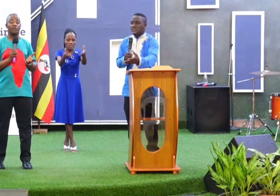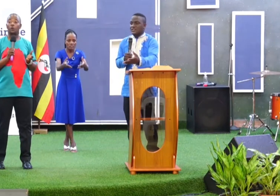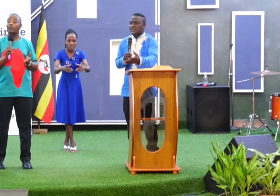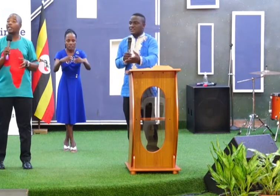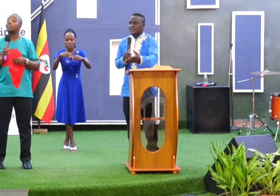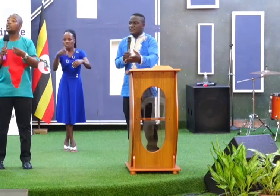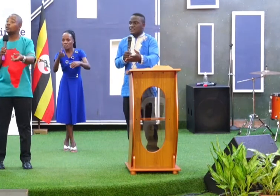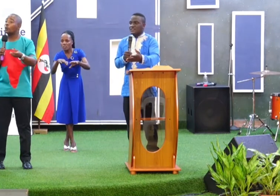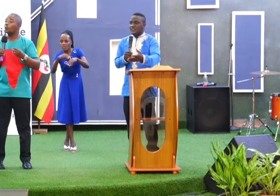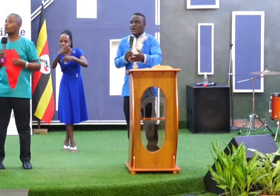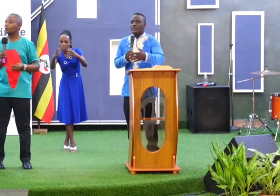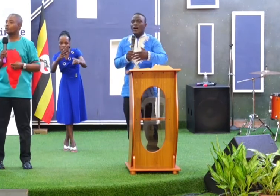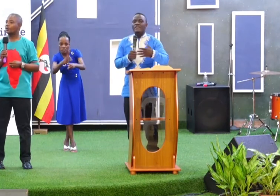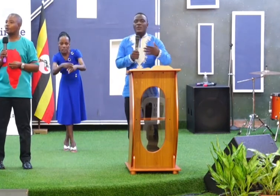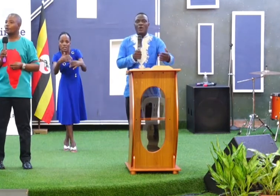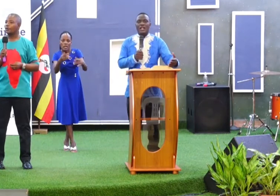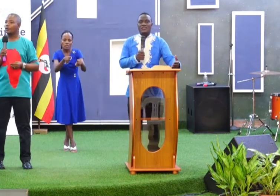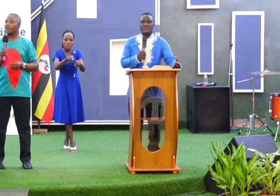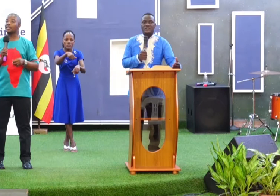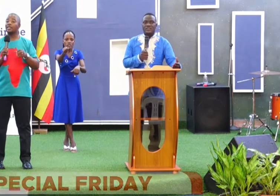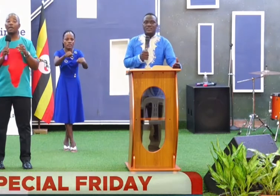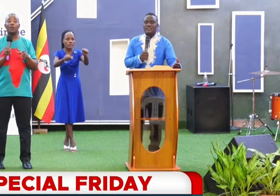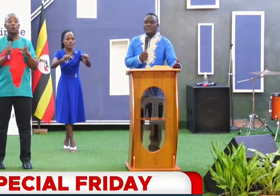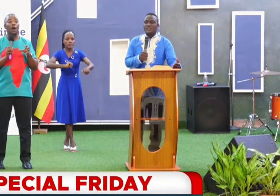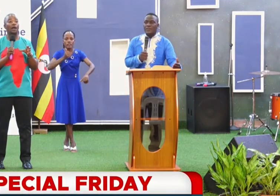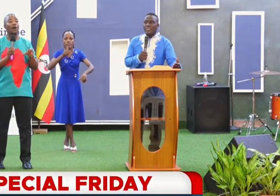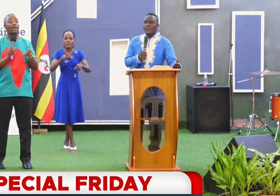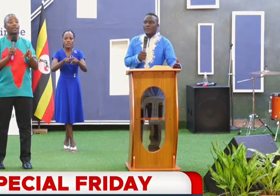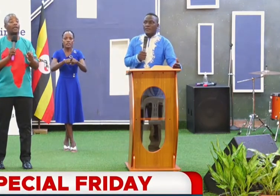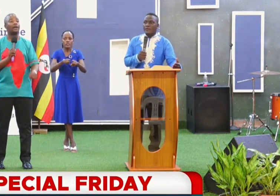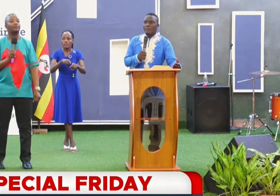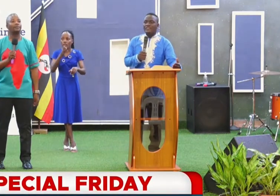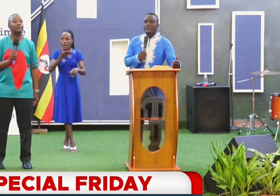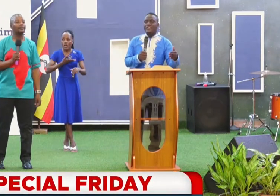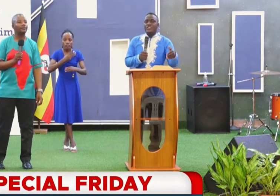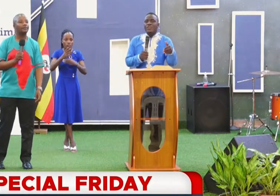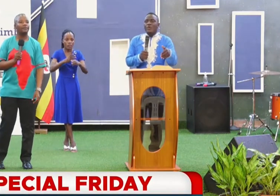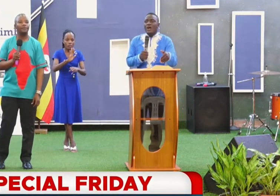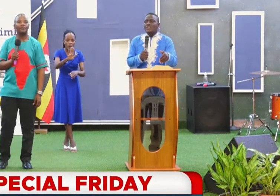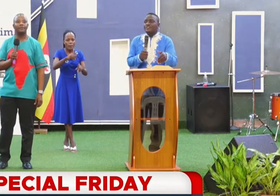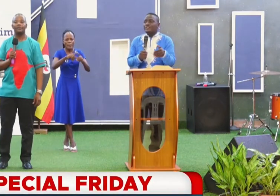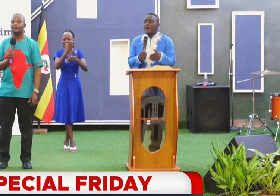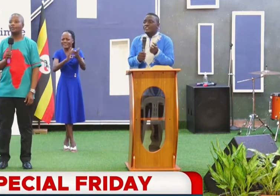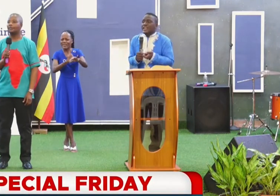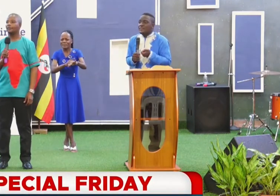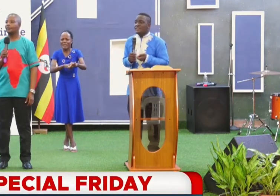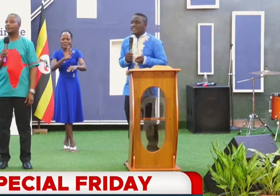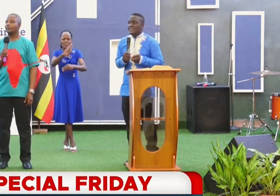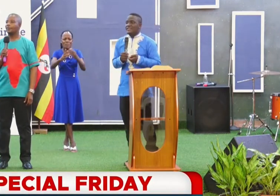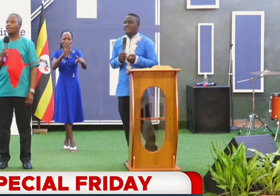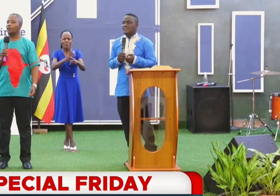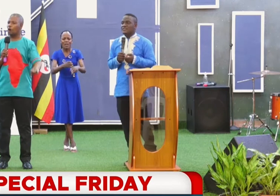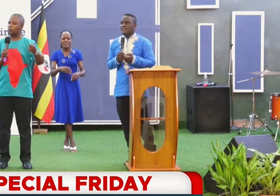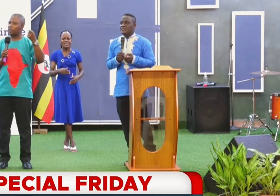world. Now you have your world. But within your world, drought comes